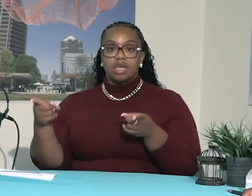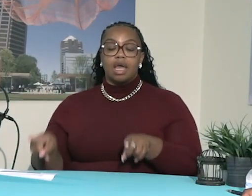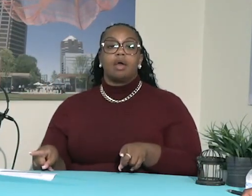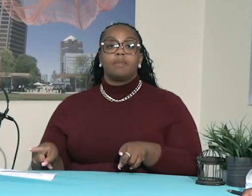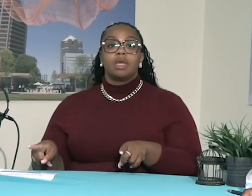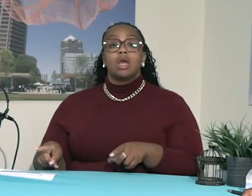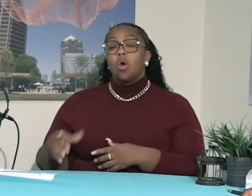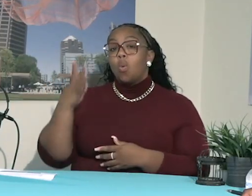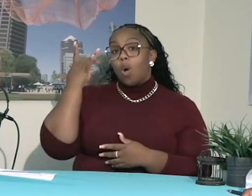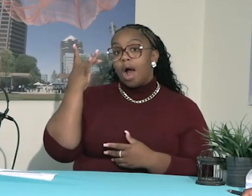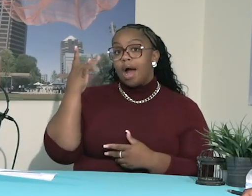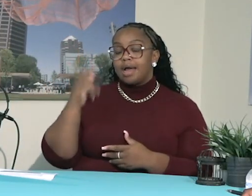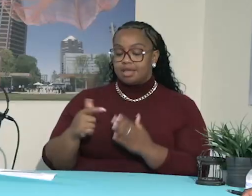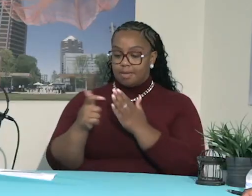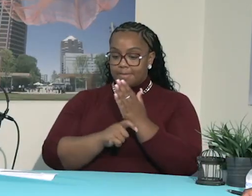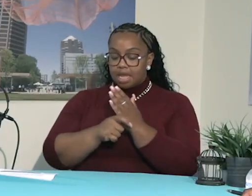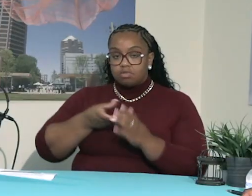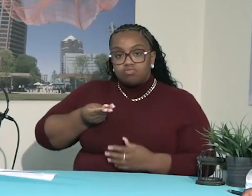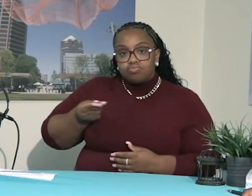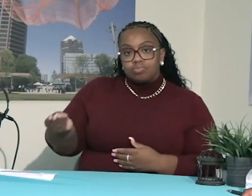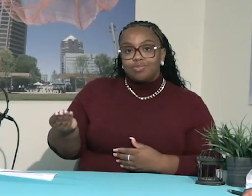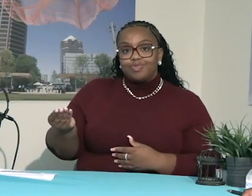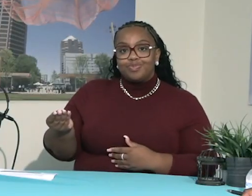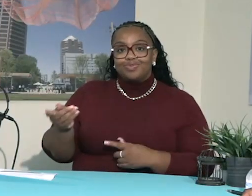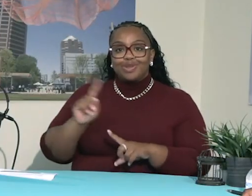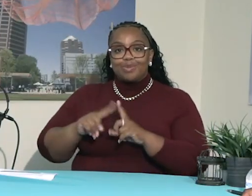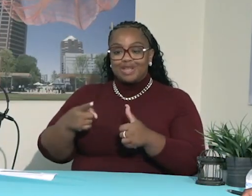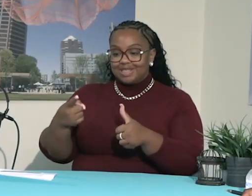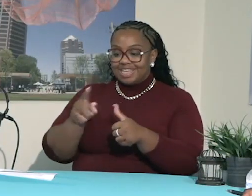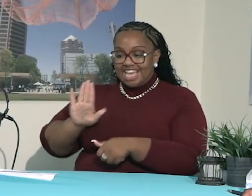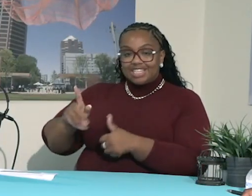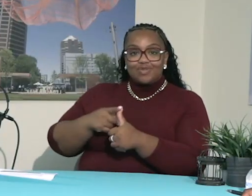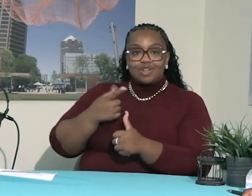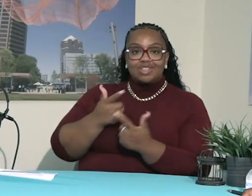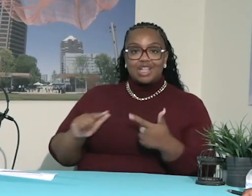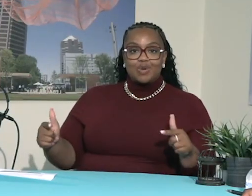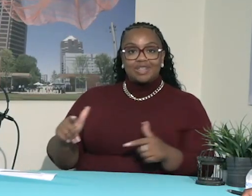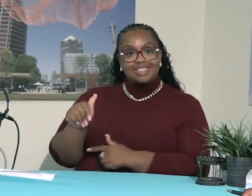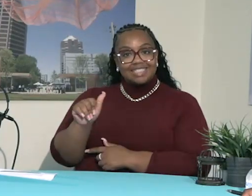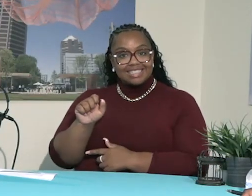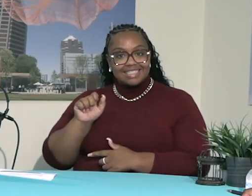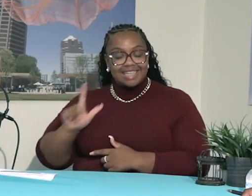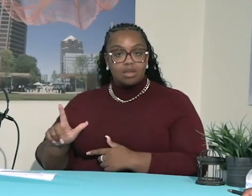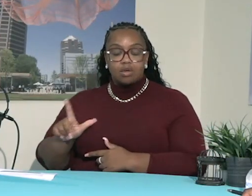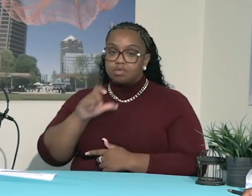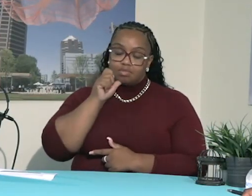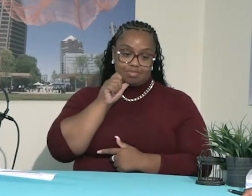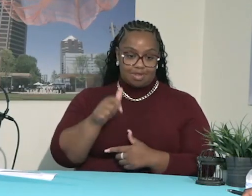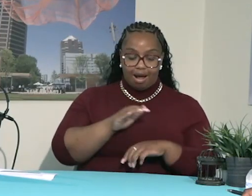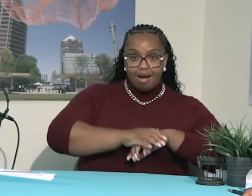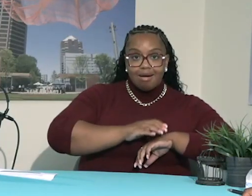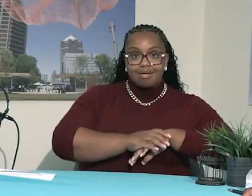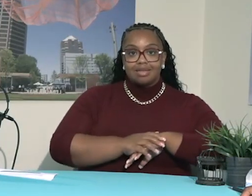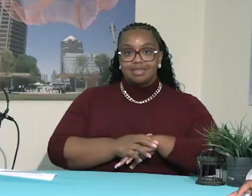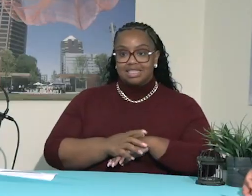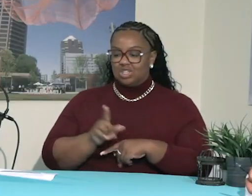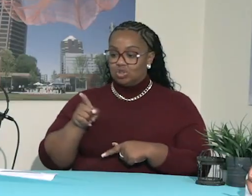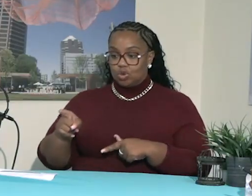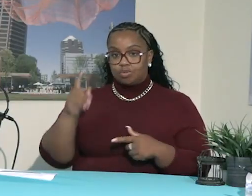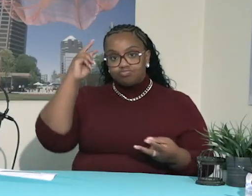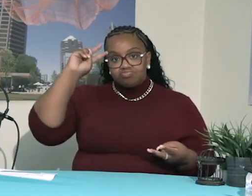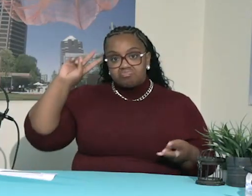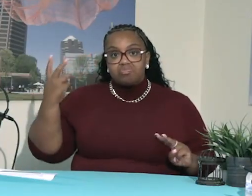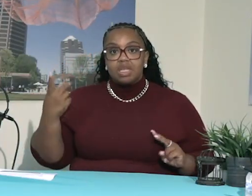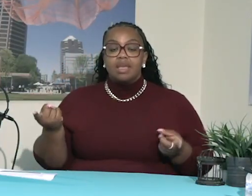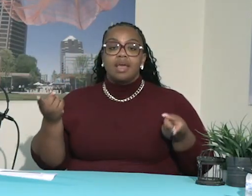deaf man. Okay. And American Sign Language is his first language. And a lot of people don't know this, but American Sign Language is its own language with